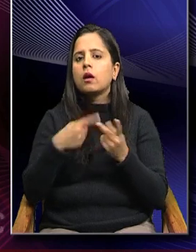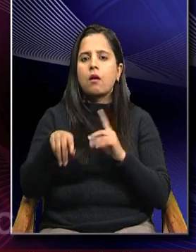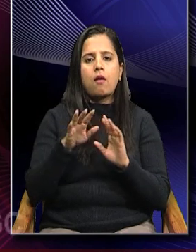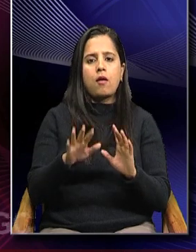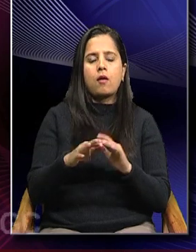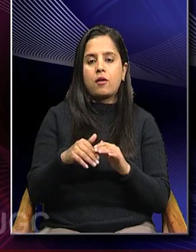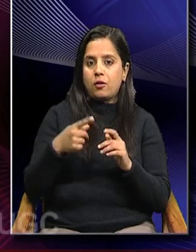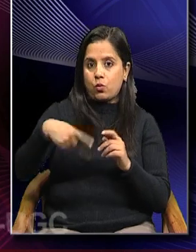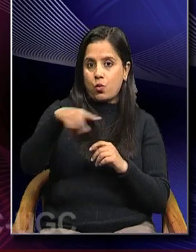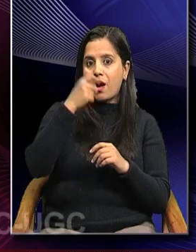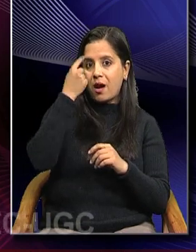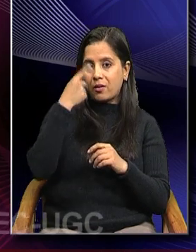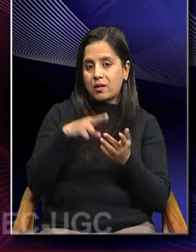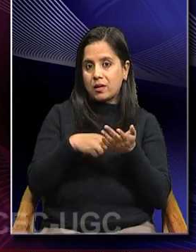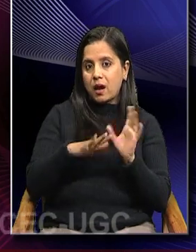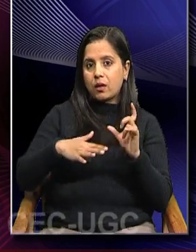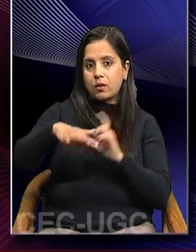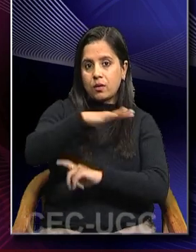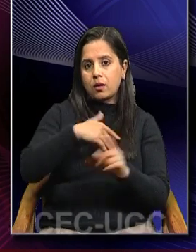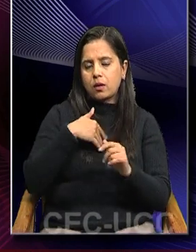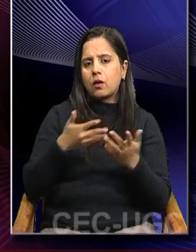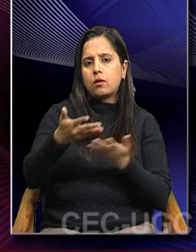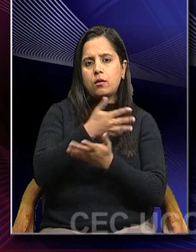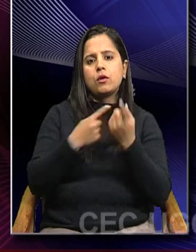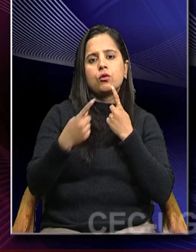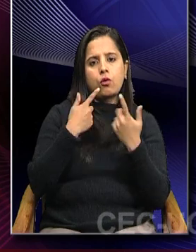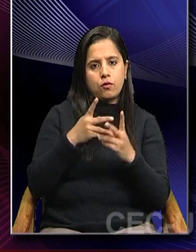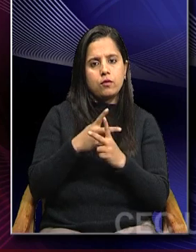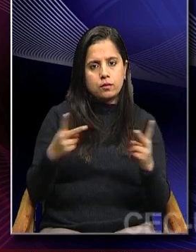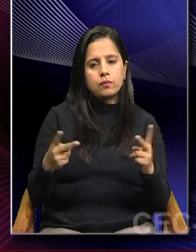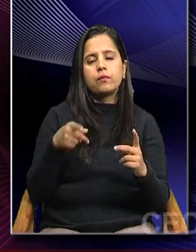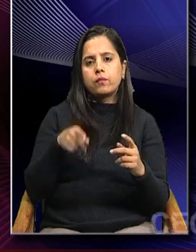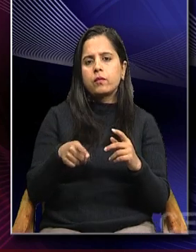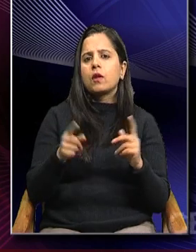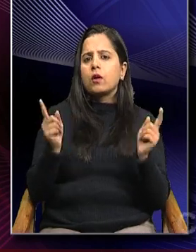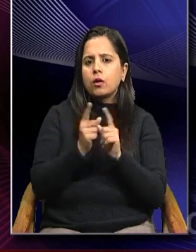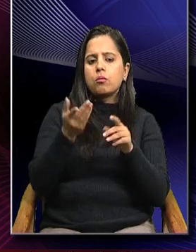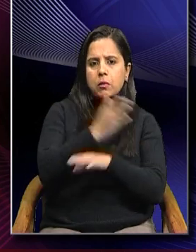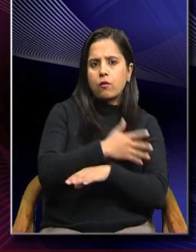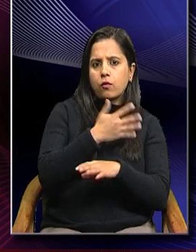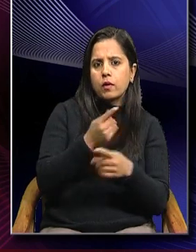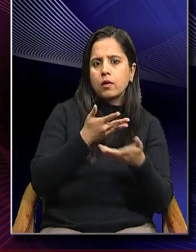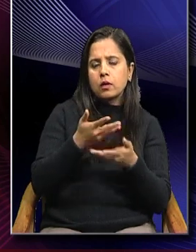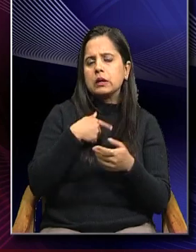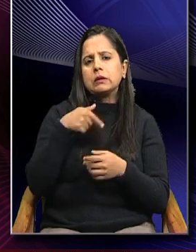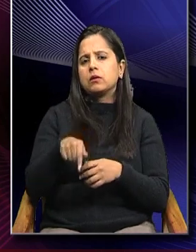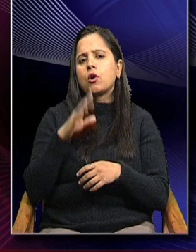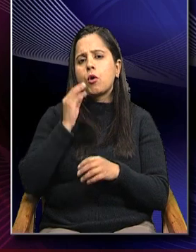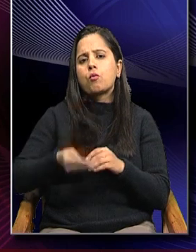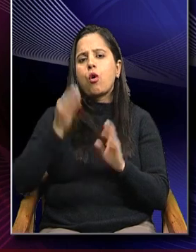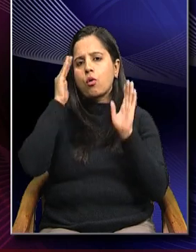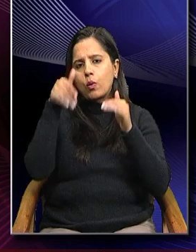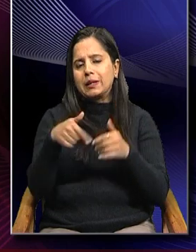So, after we understand the natural environment, since I have discussed it briefly before also, that is why I am not emphasizing much on